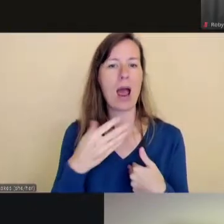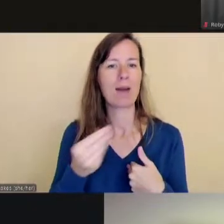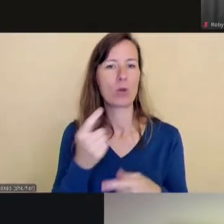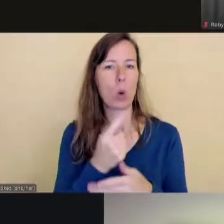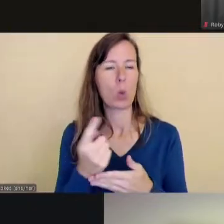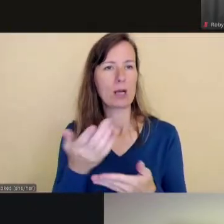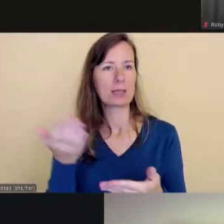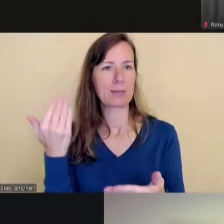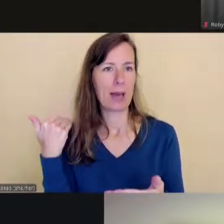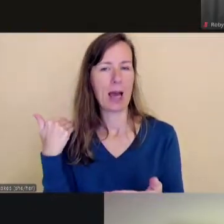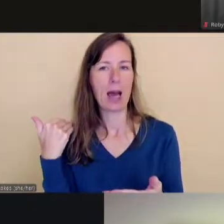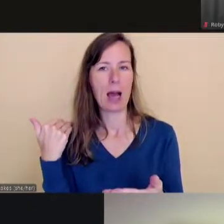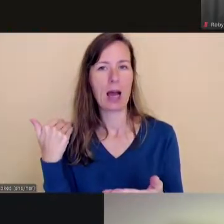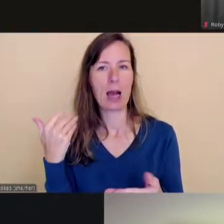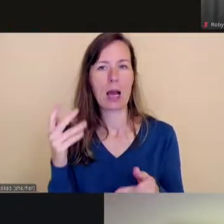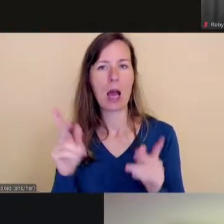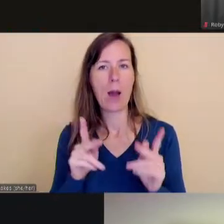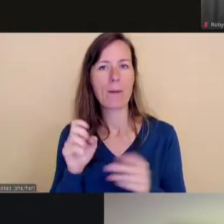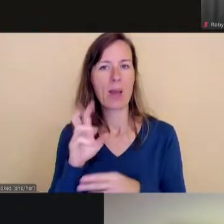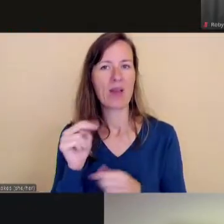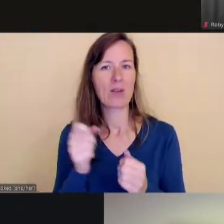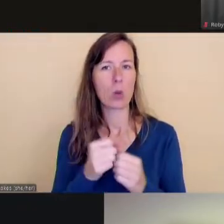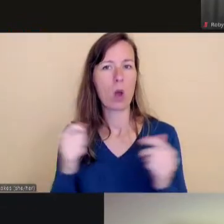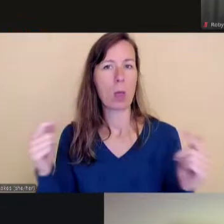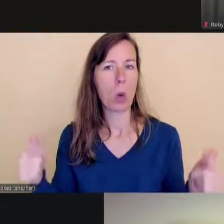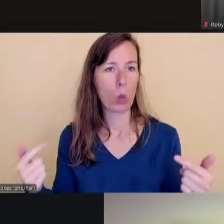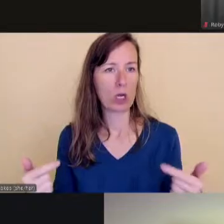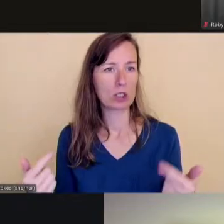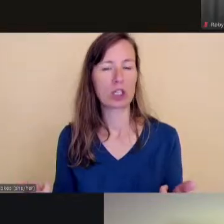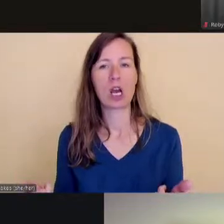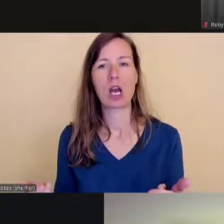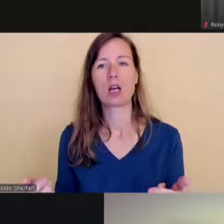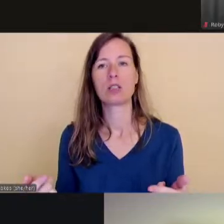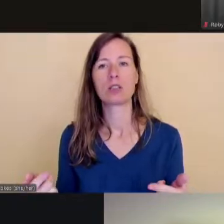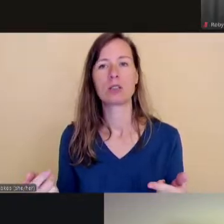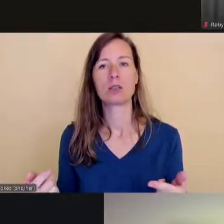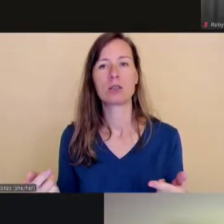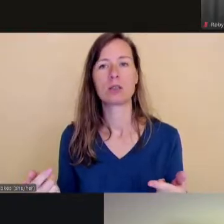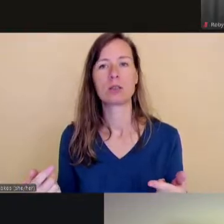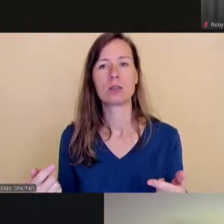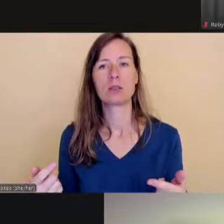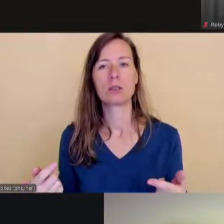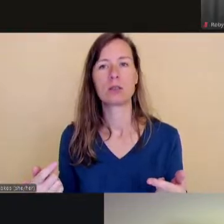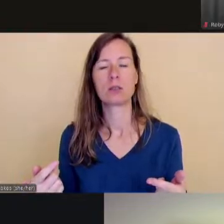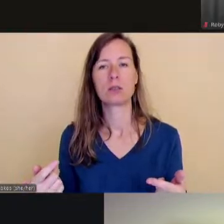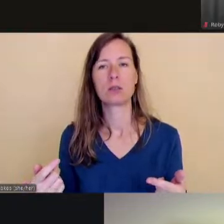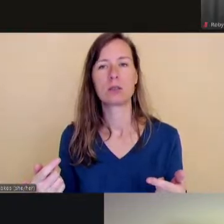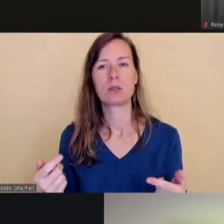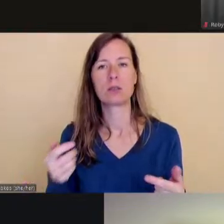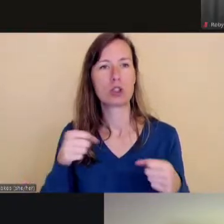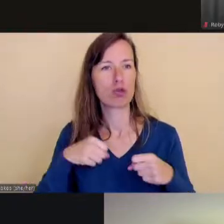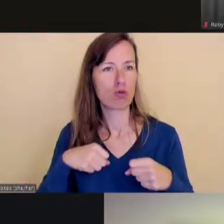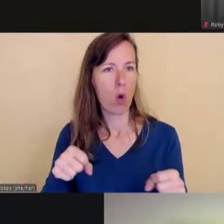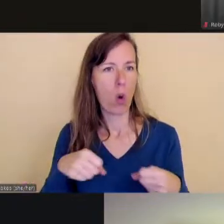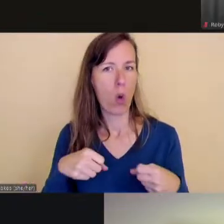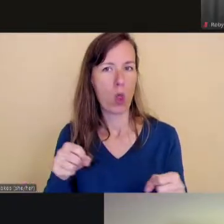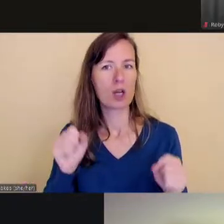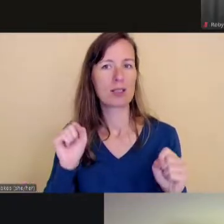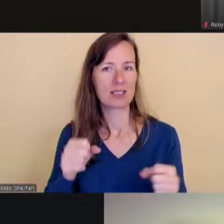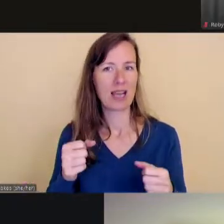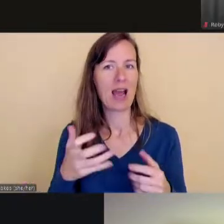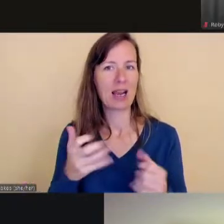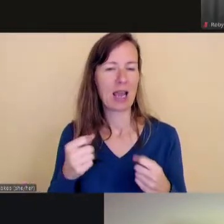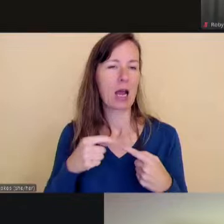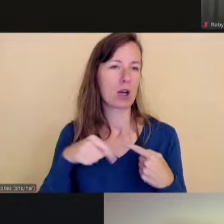So people, even with wheelchairs or babies with their strollers, can get across. So there will be a safe